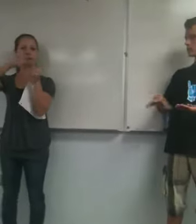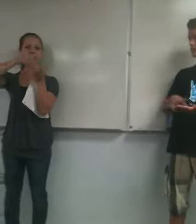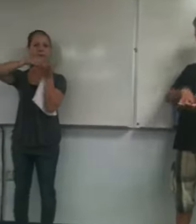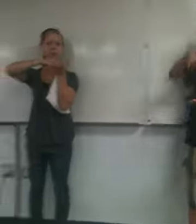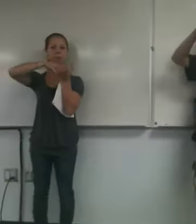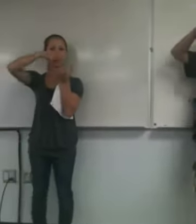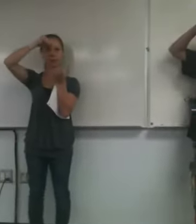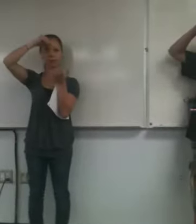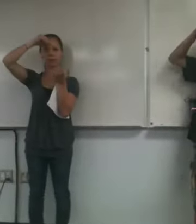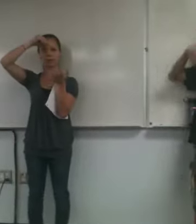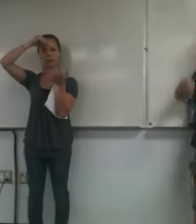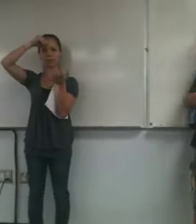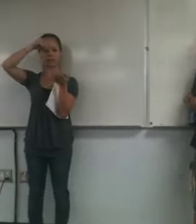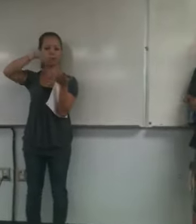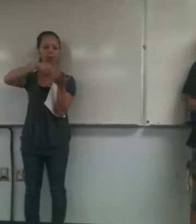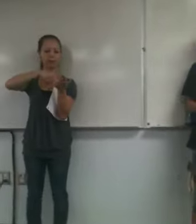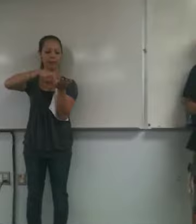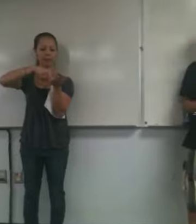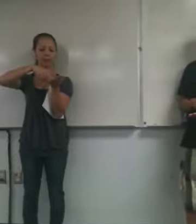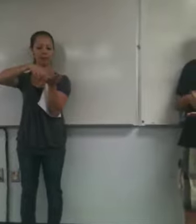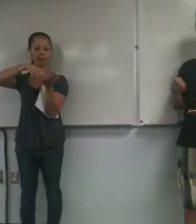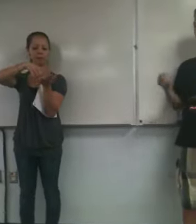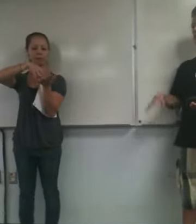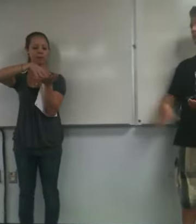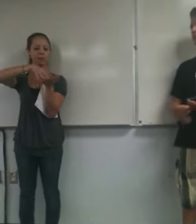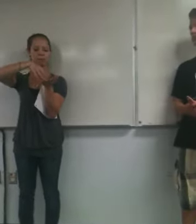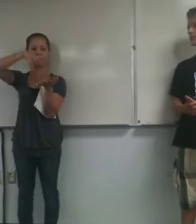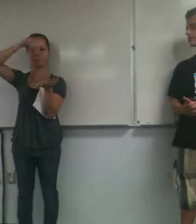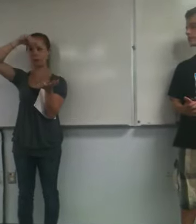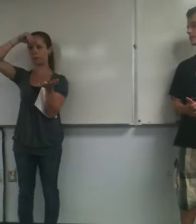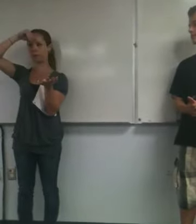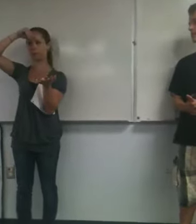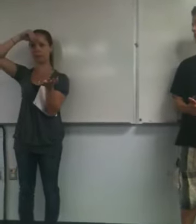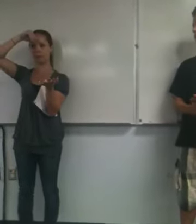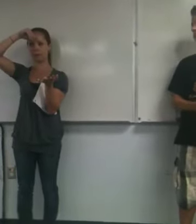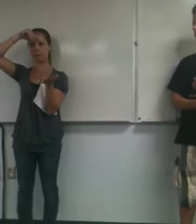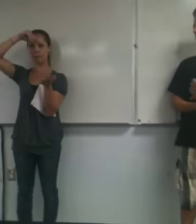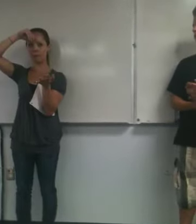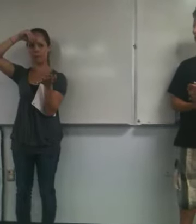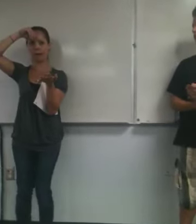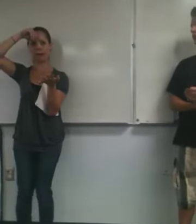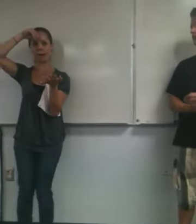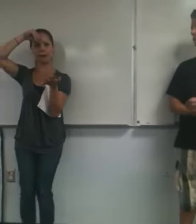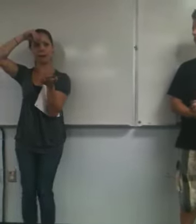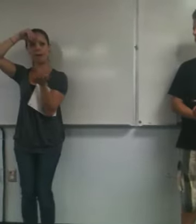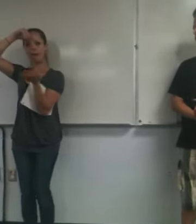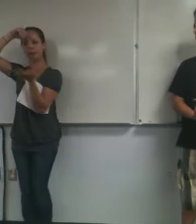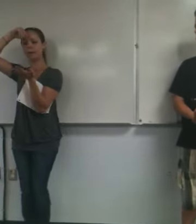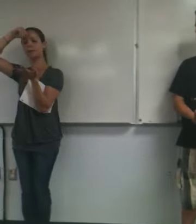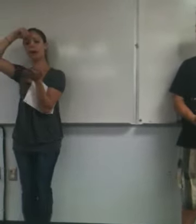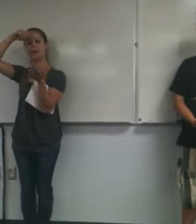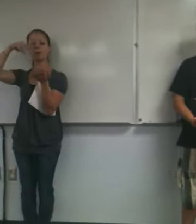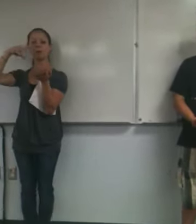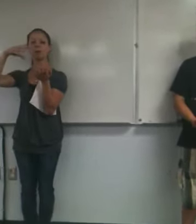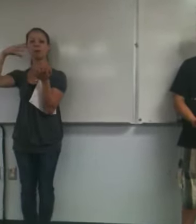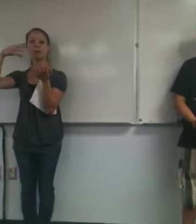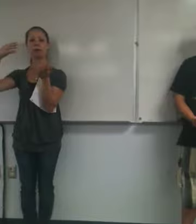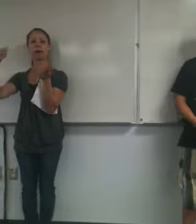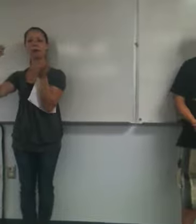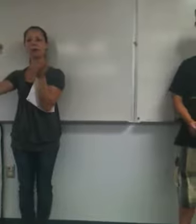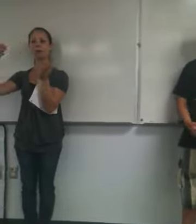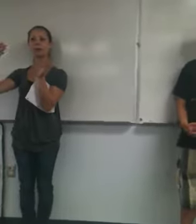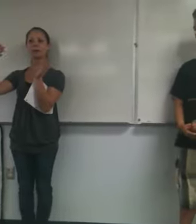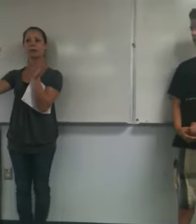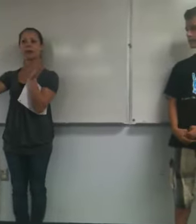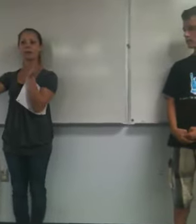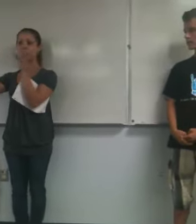remember, this is learn. Like you're taking the information from the paper and putting it in your memory, right? And anytime you want to turn a